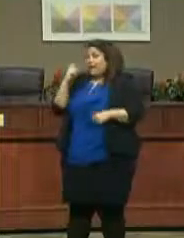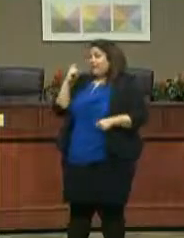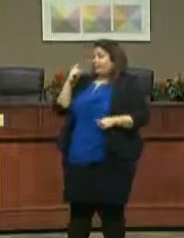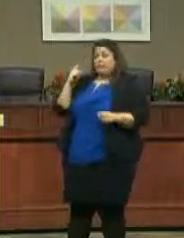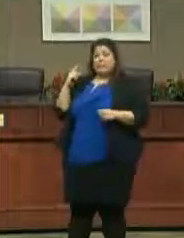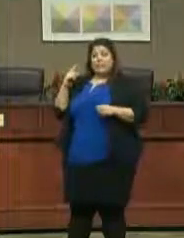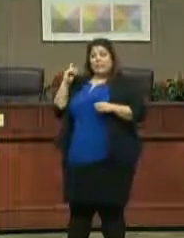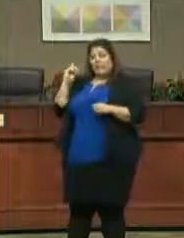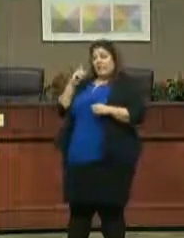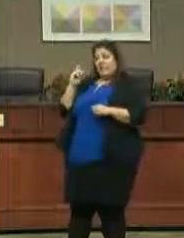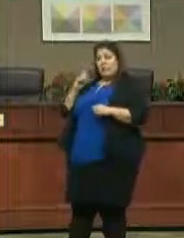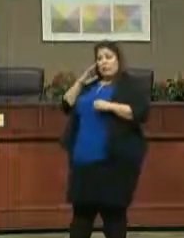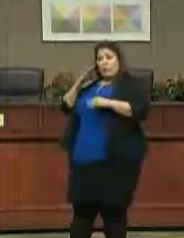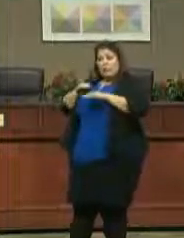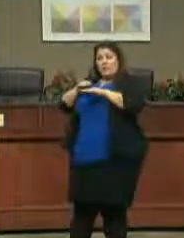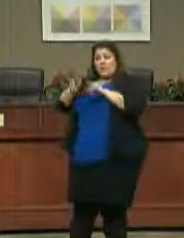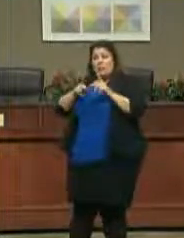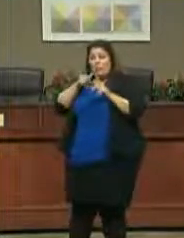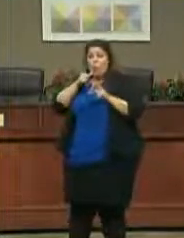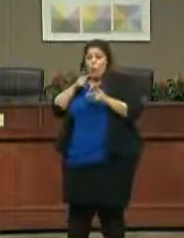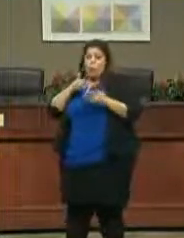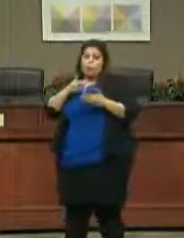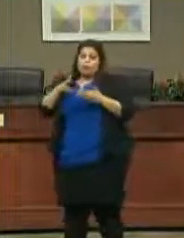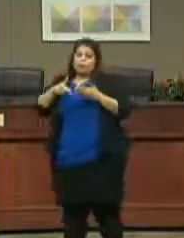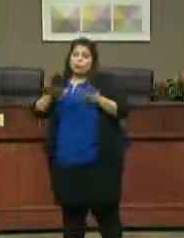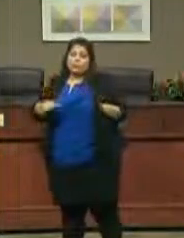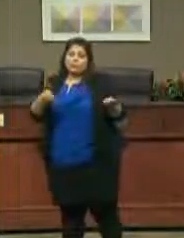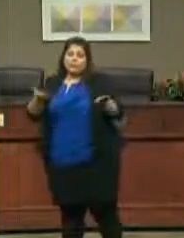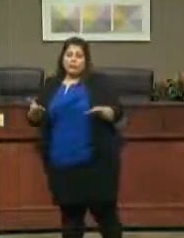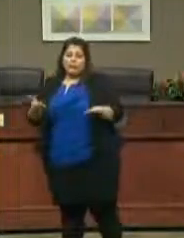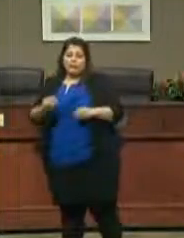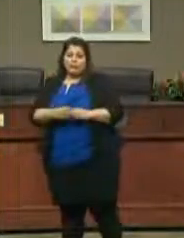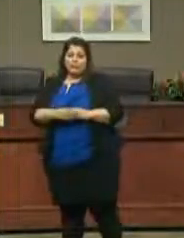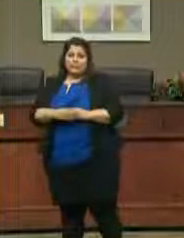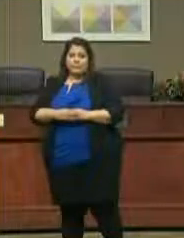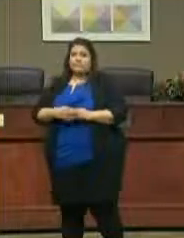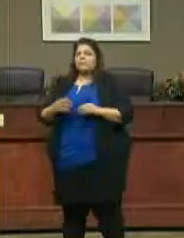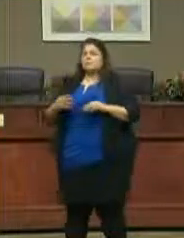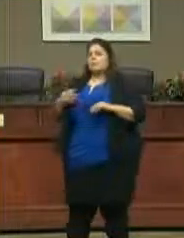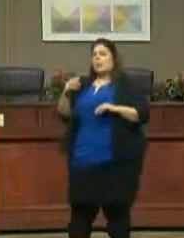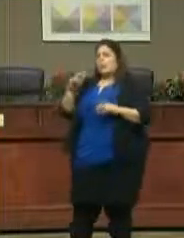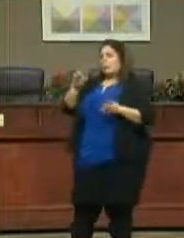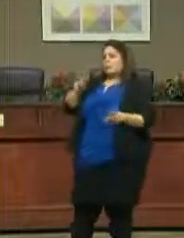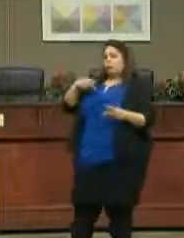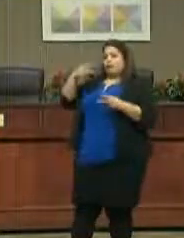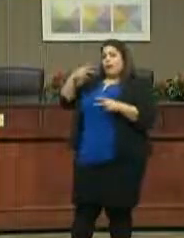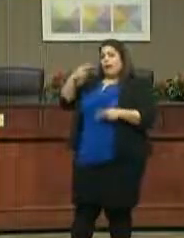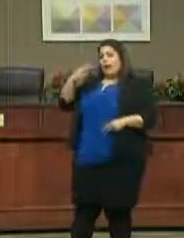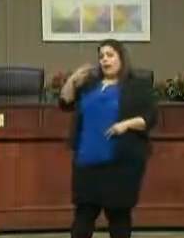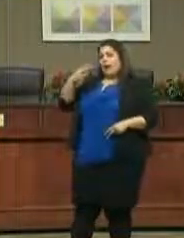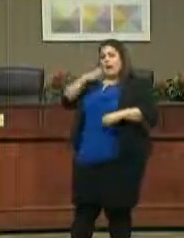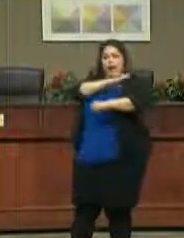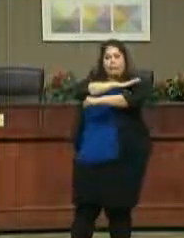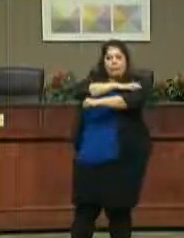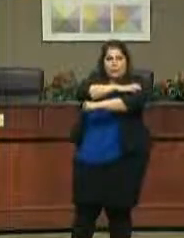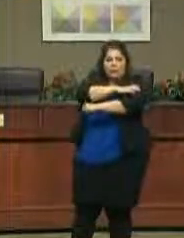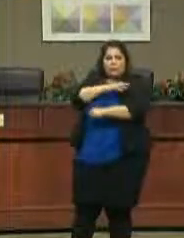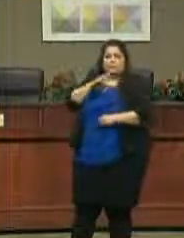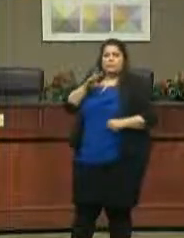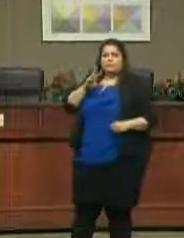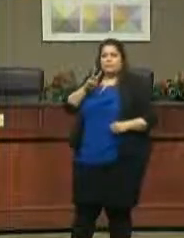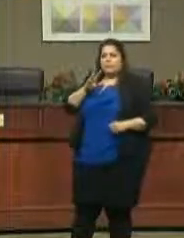likely to have and having the great impact? And it's in reverse order. The Hypertension, 69% of the